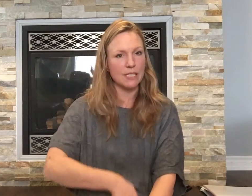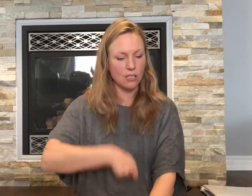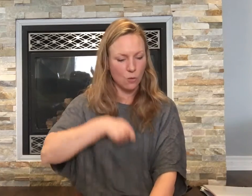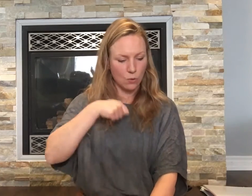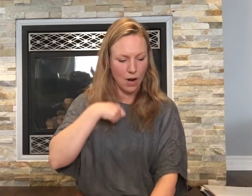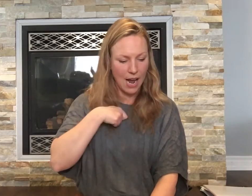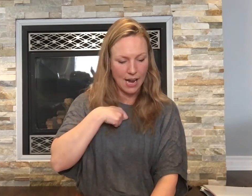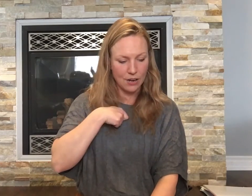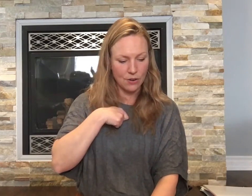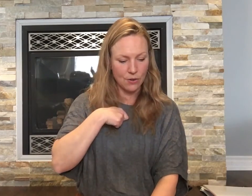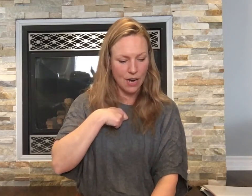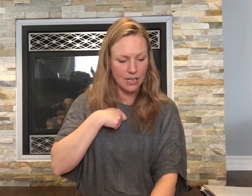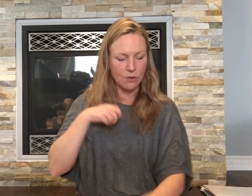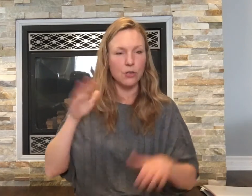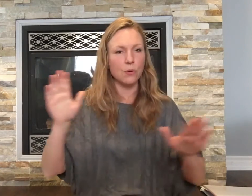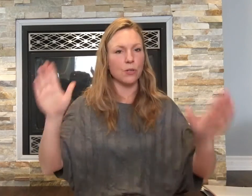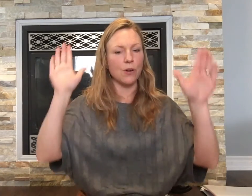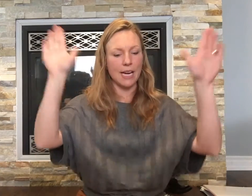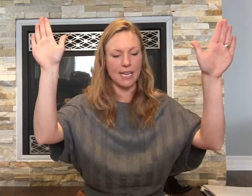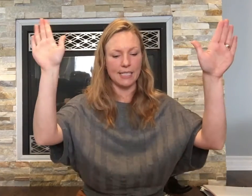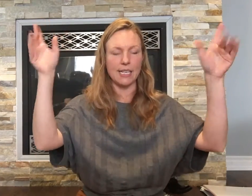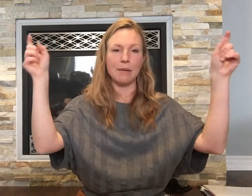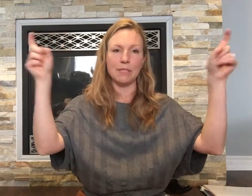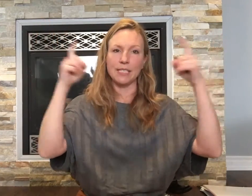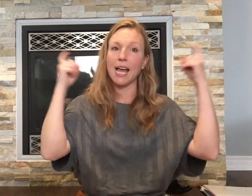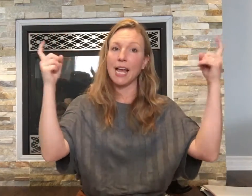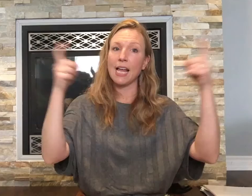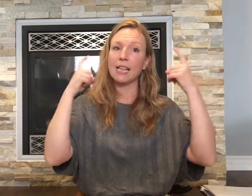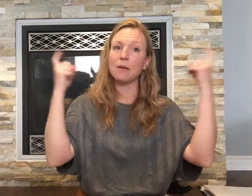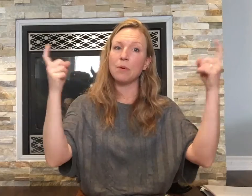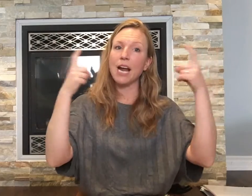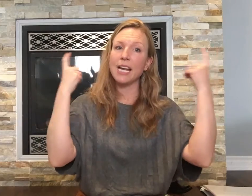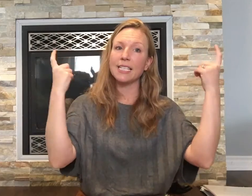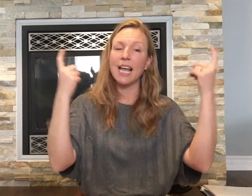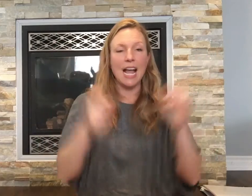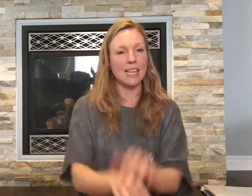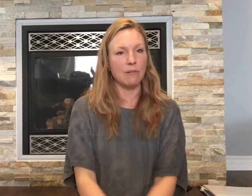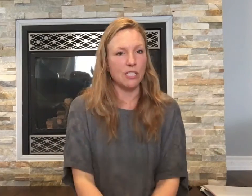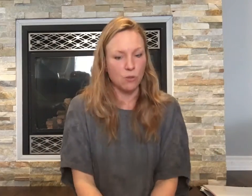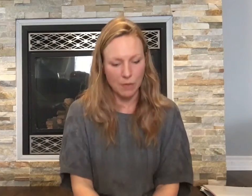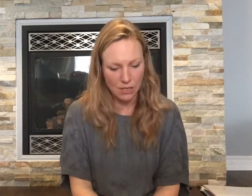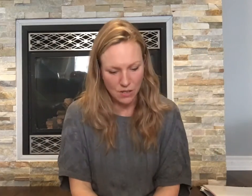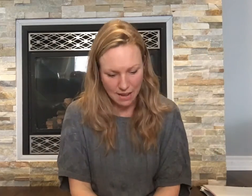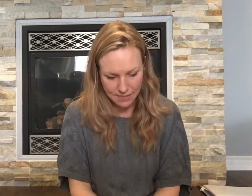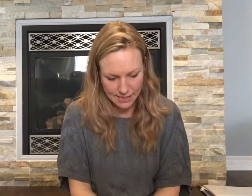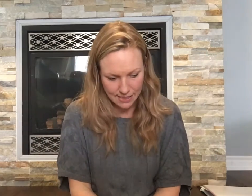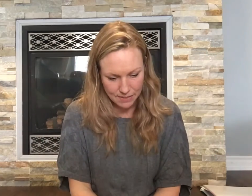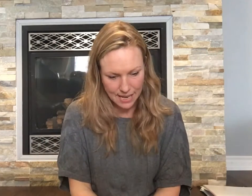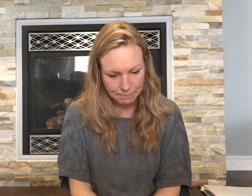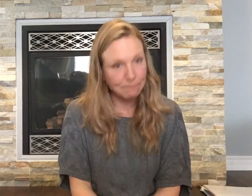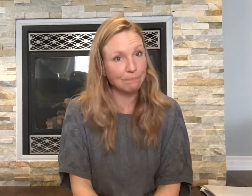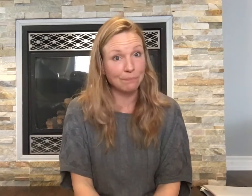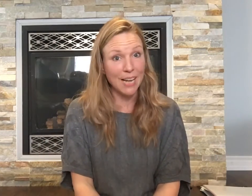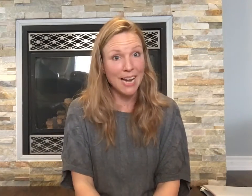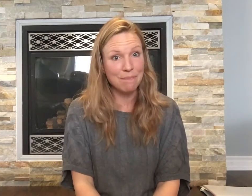so proud. I knew you were great. It's time to celebrate. And then we just repeat all that fun stuff again. Okay?